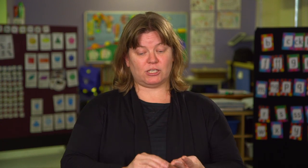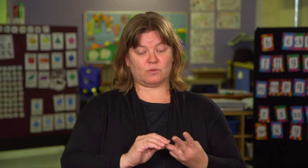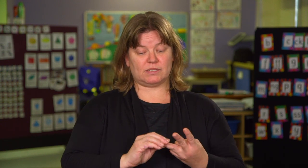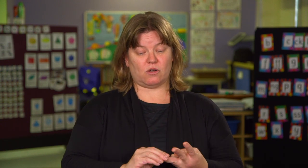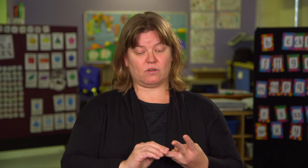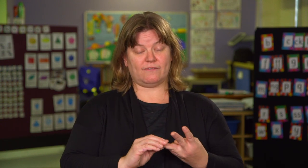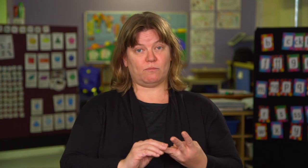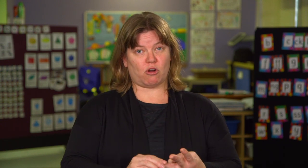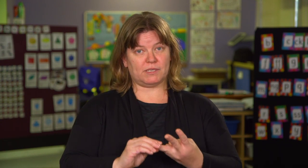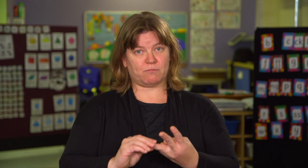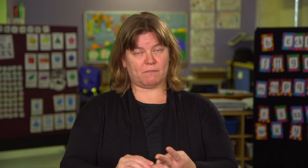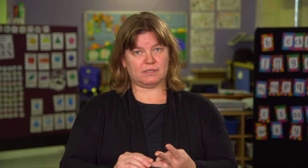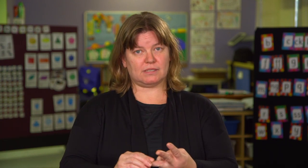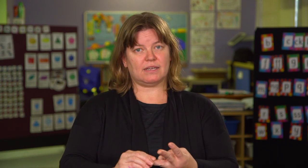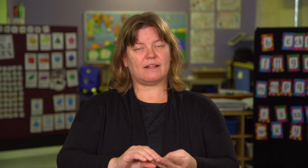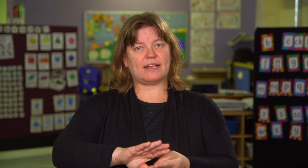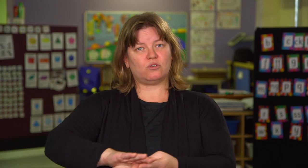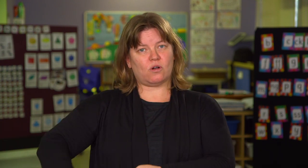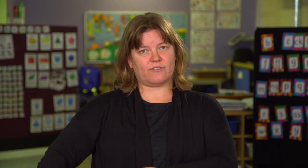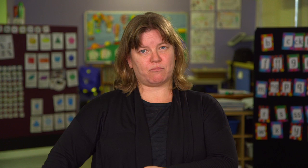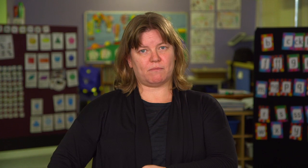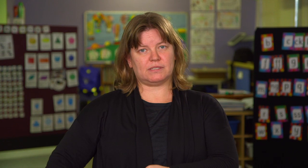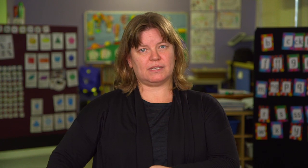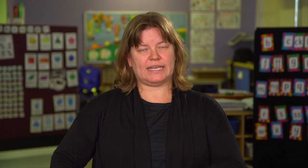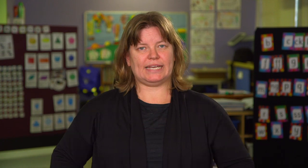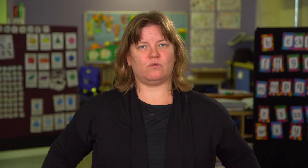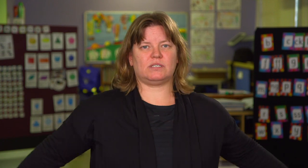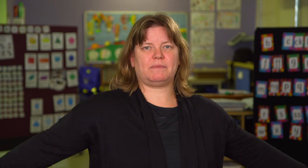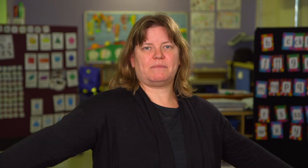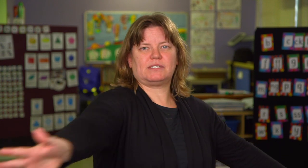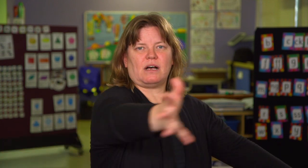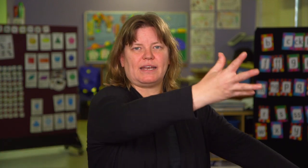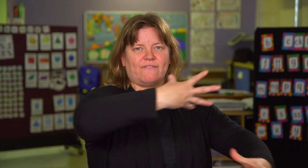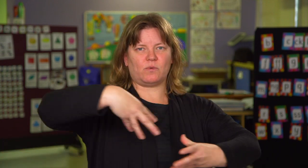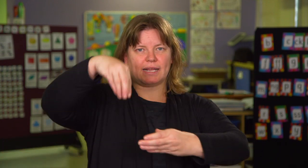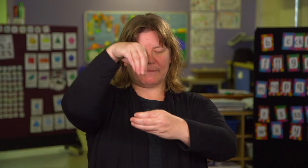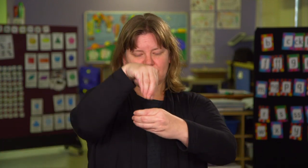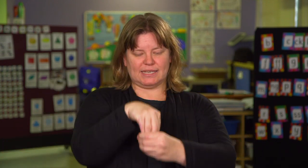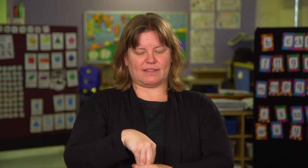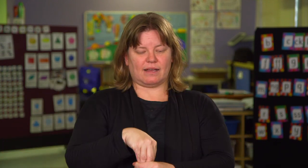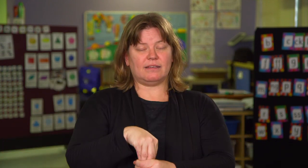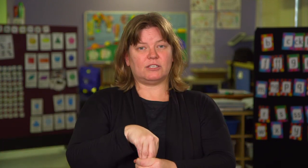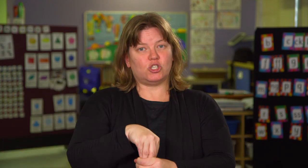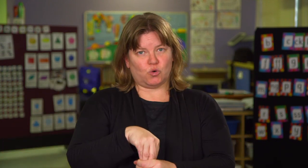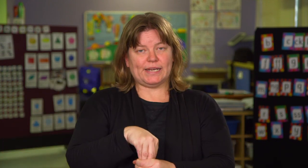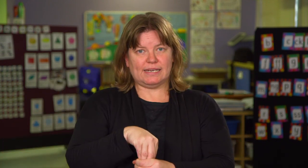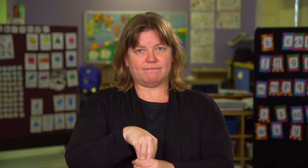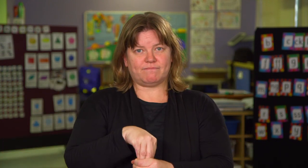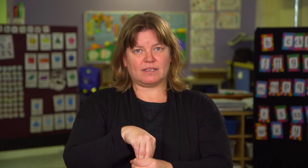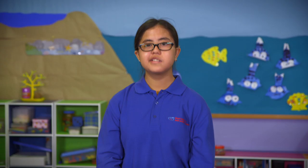you a song if you promise, promise, they took off the promise in order to be able to sign everyone coming together to join in.